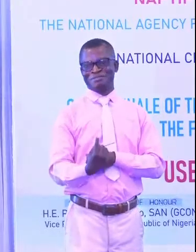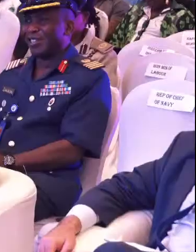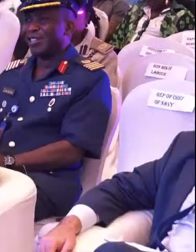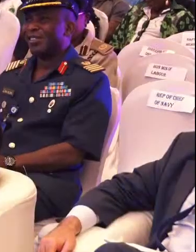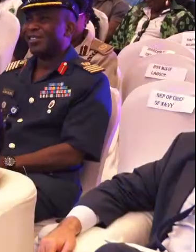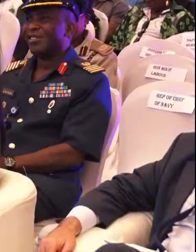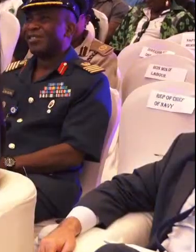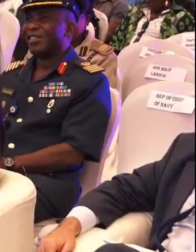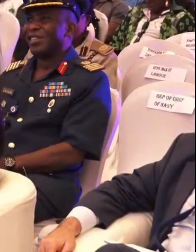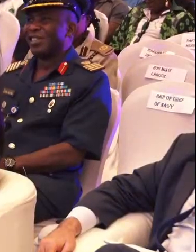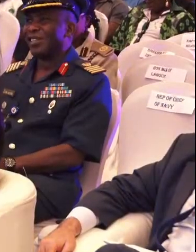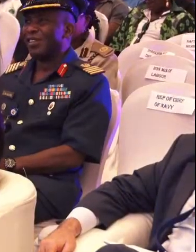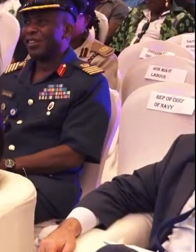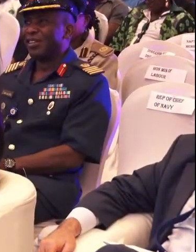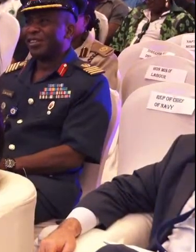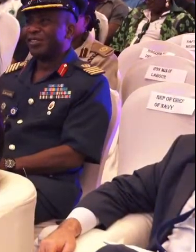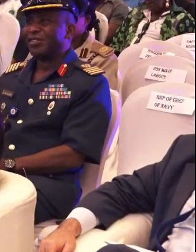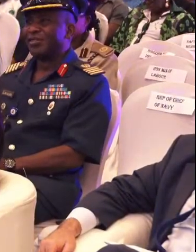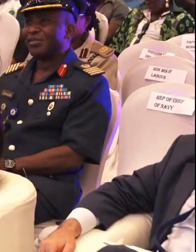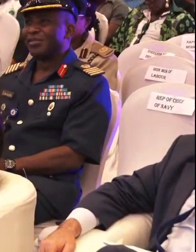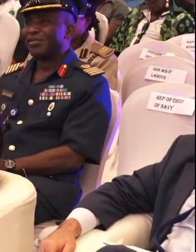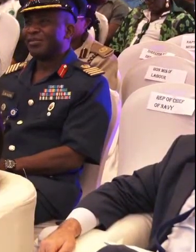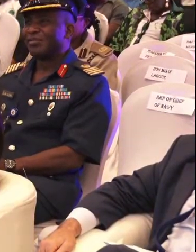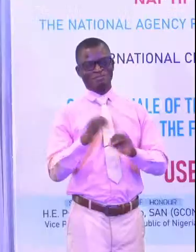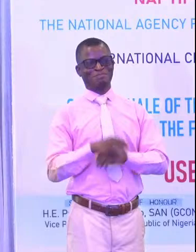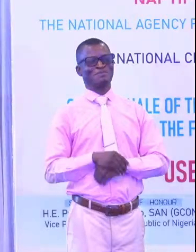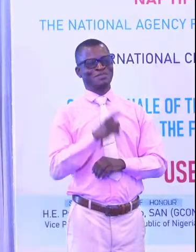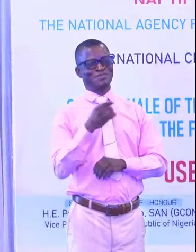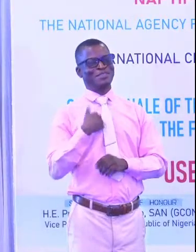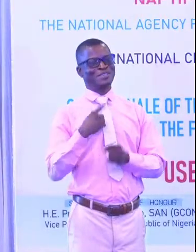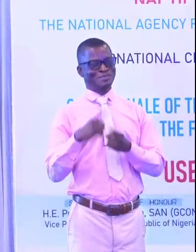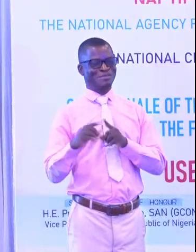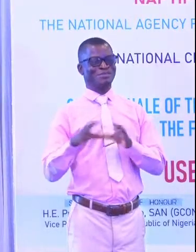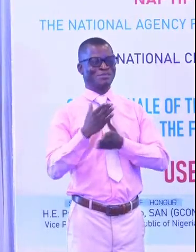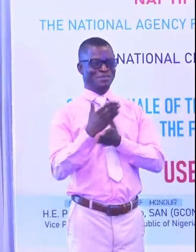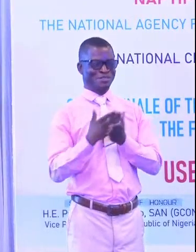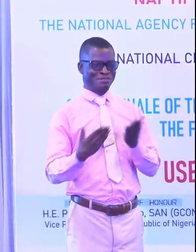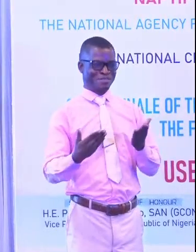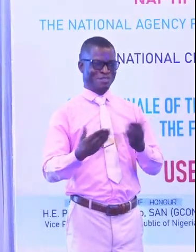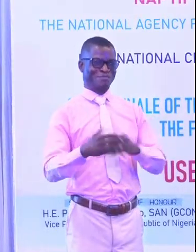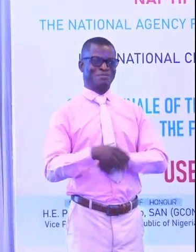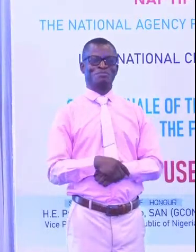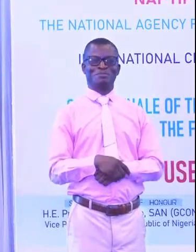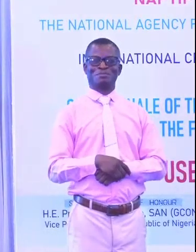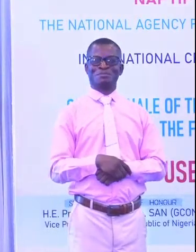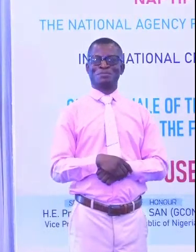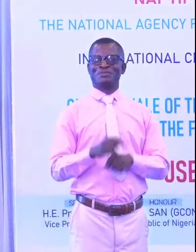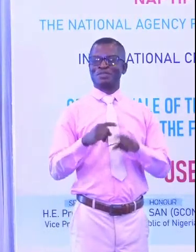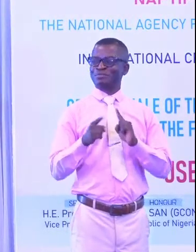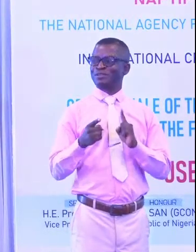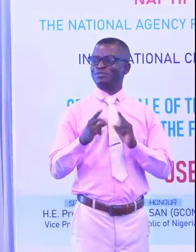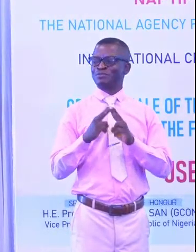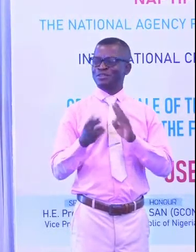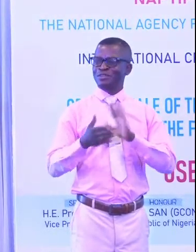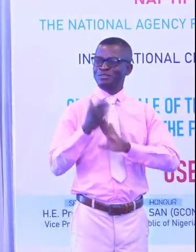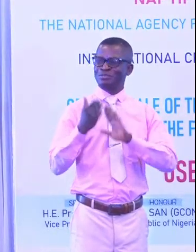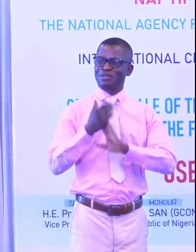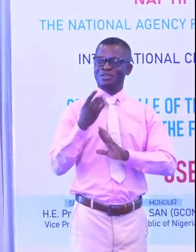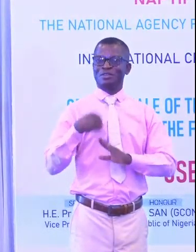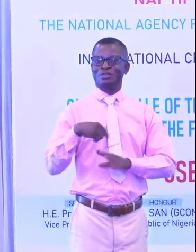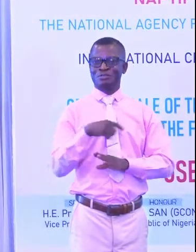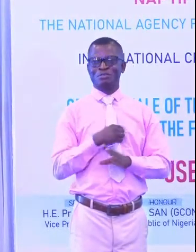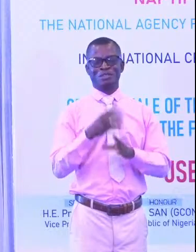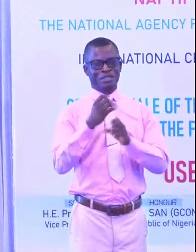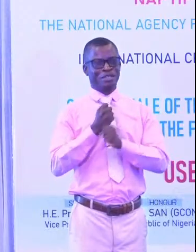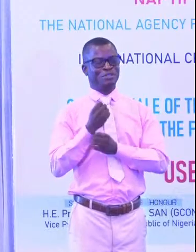I said, there's no such bank. You have to go somewhere else. But very quickly, we'll take